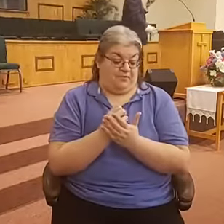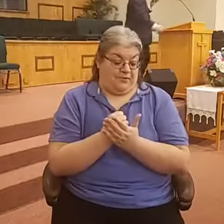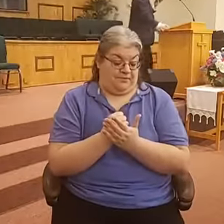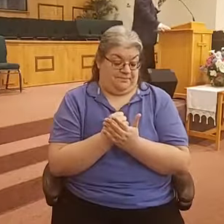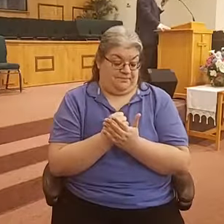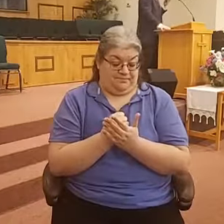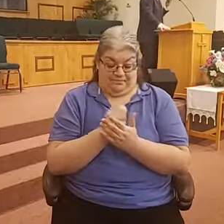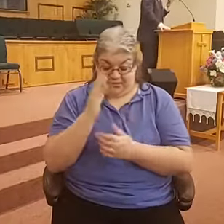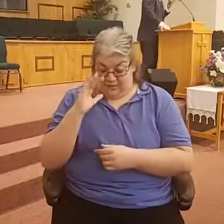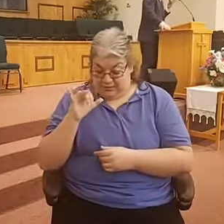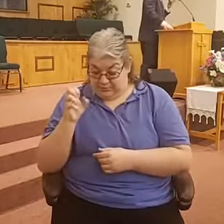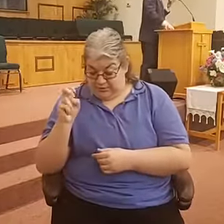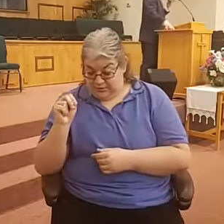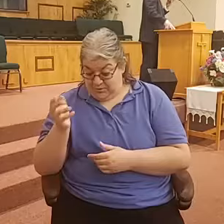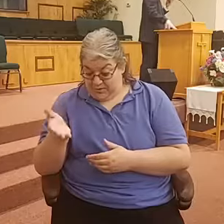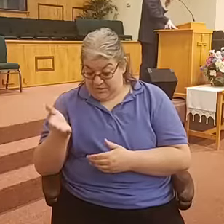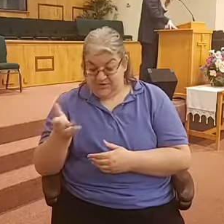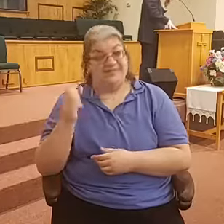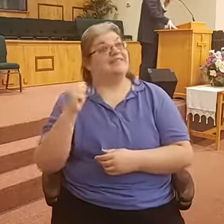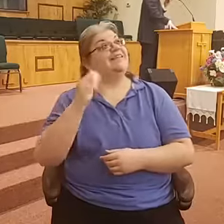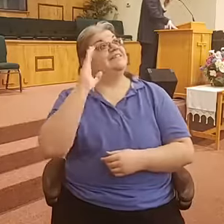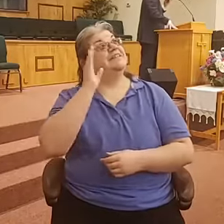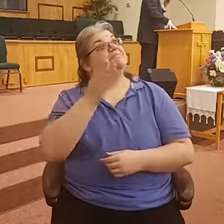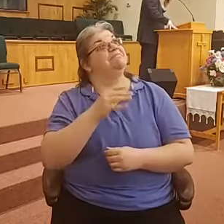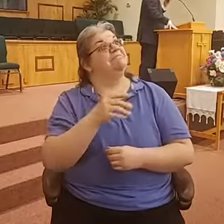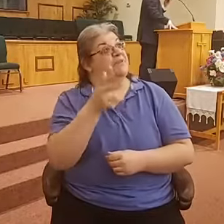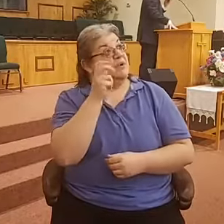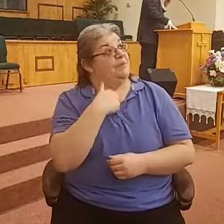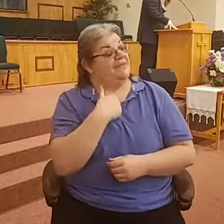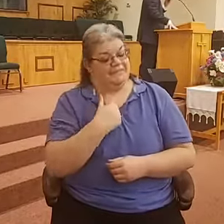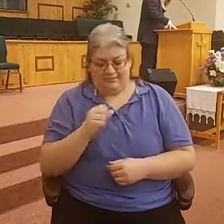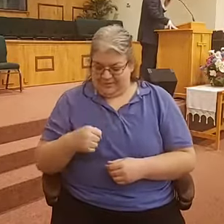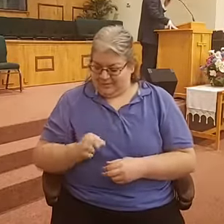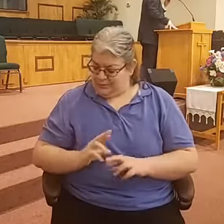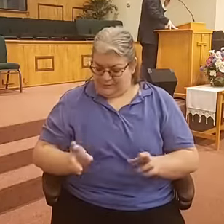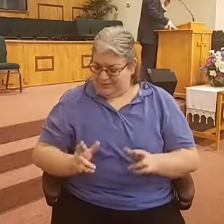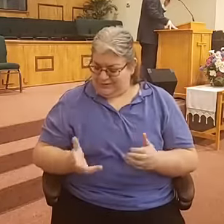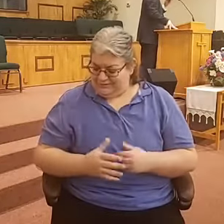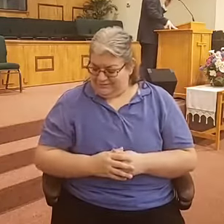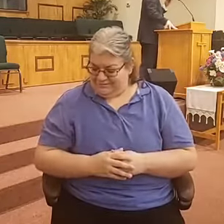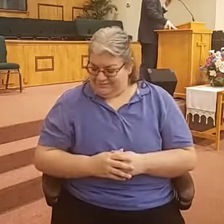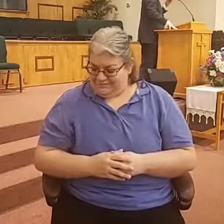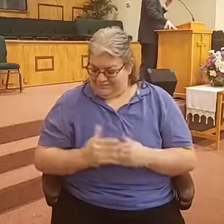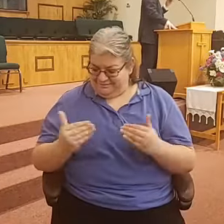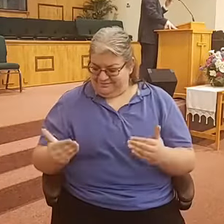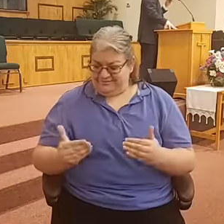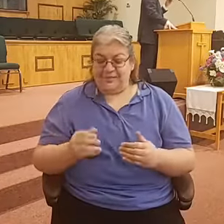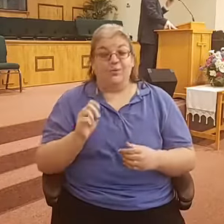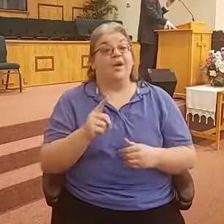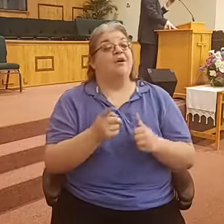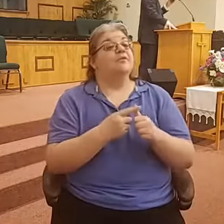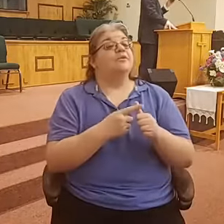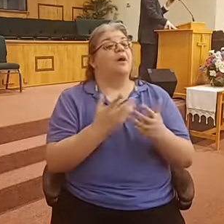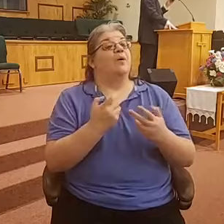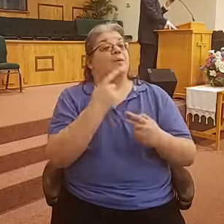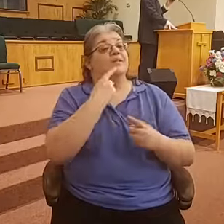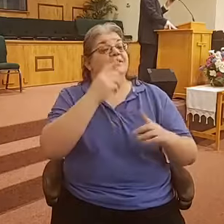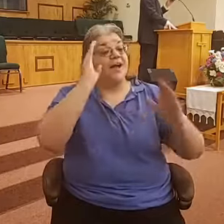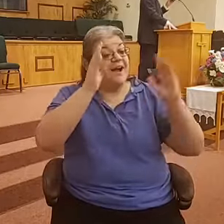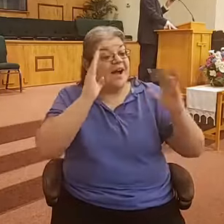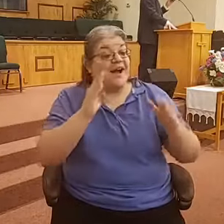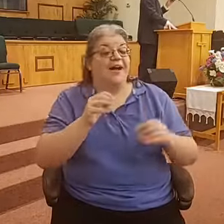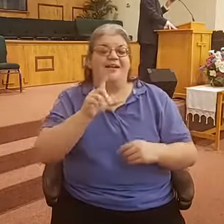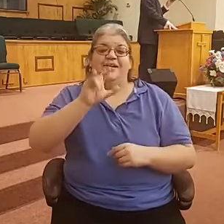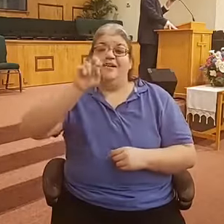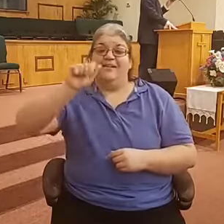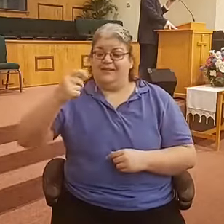Hello, Brother John. Are you there? Yes, I am. Yes, we're ready when you are. Okay, first of all, I want to say hi to everybody. Lynn and I miss you